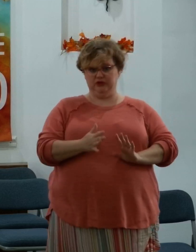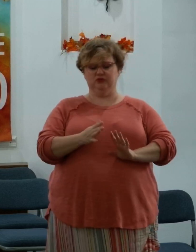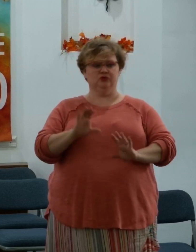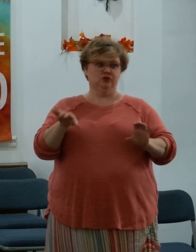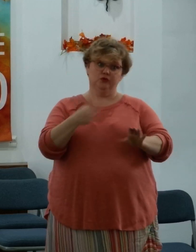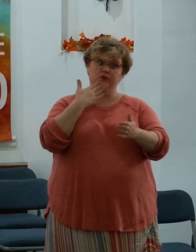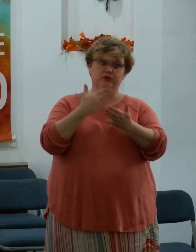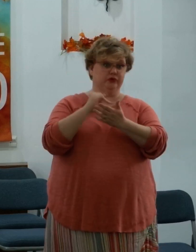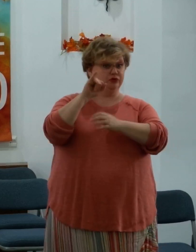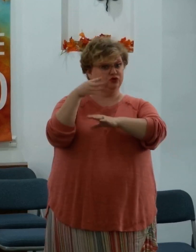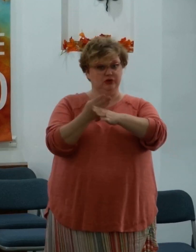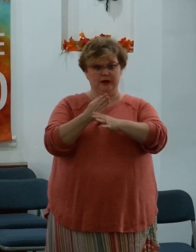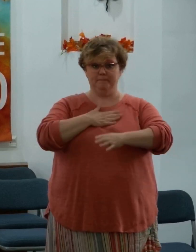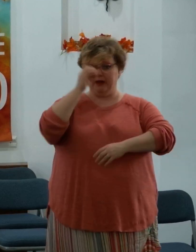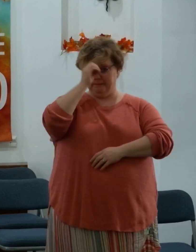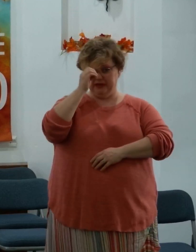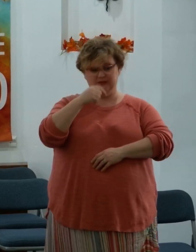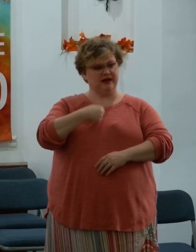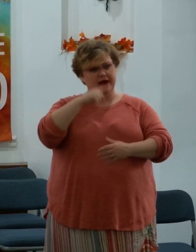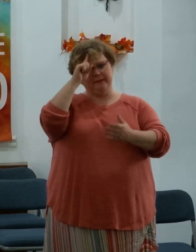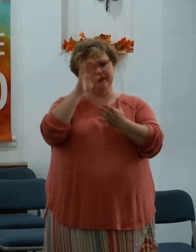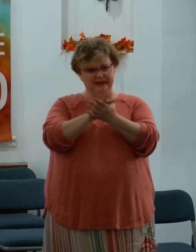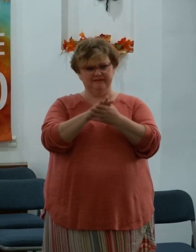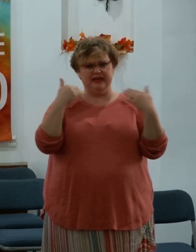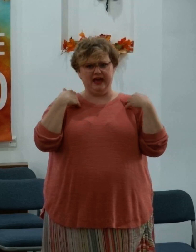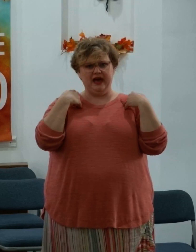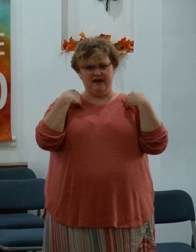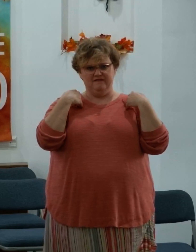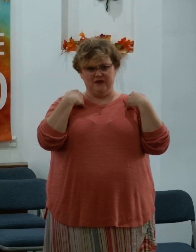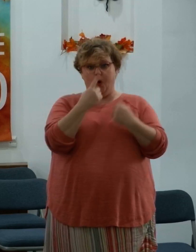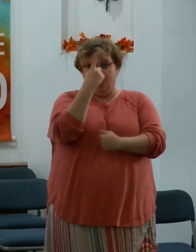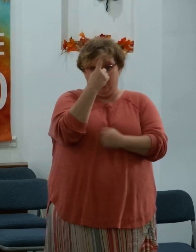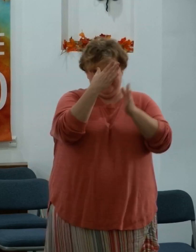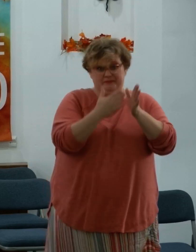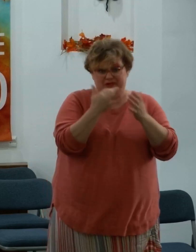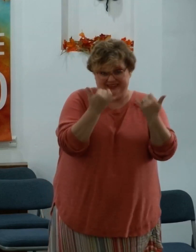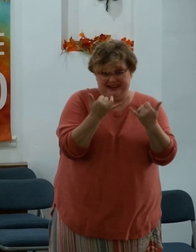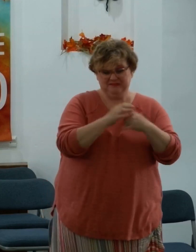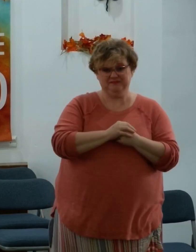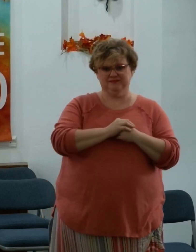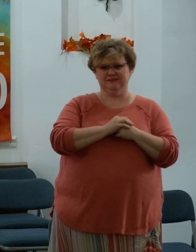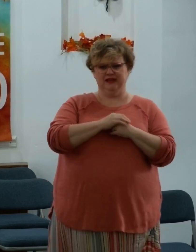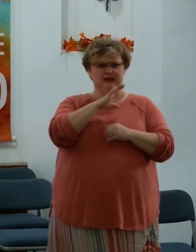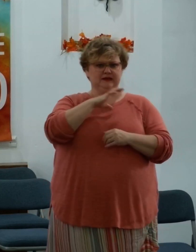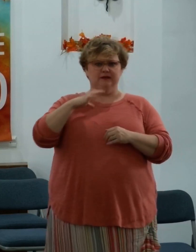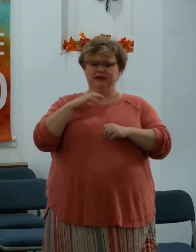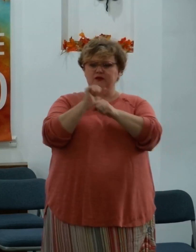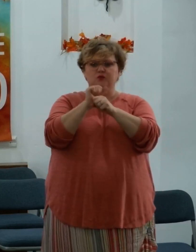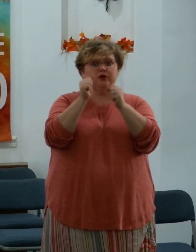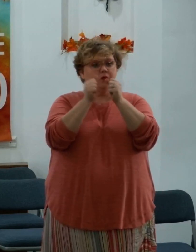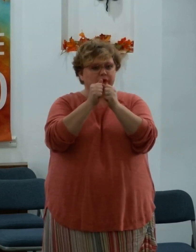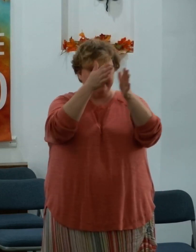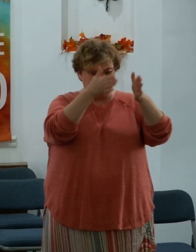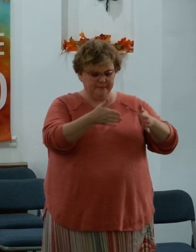opinion, and I do believe that they've got to search and narrow down to one person. The committee is working with that